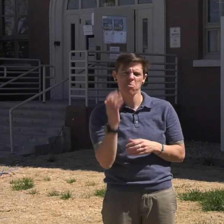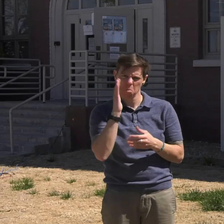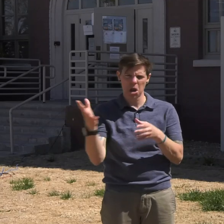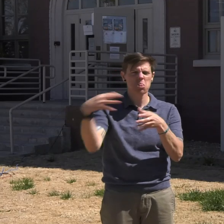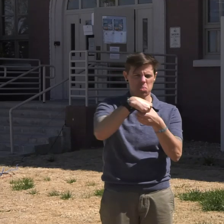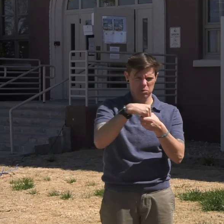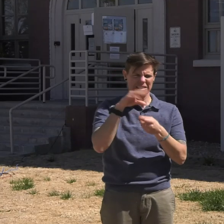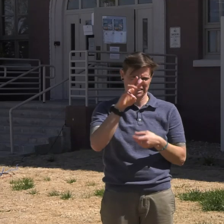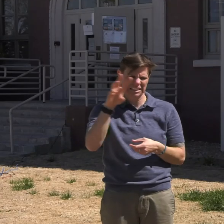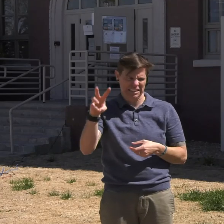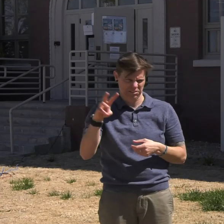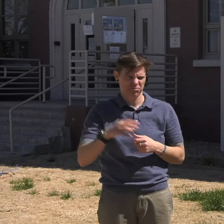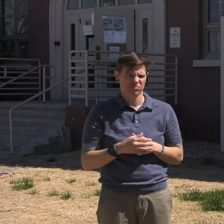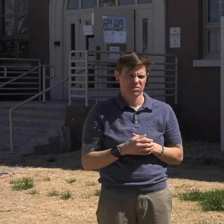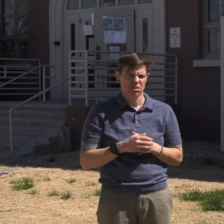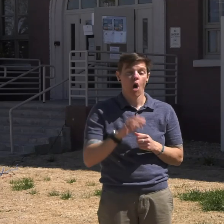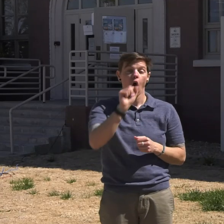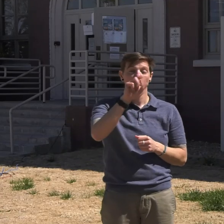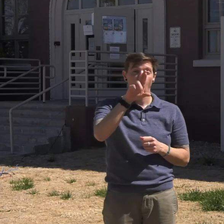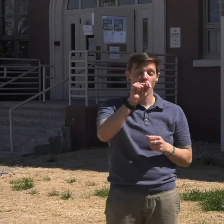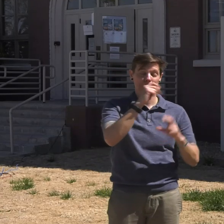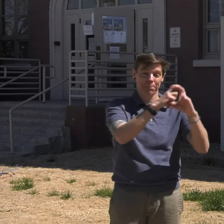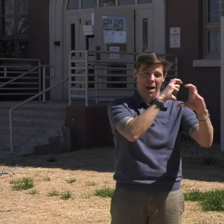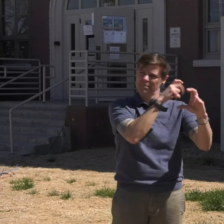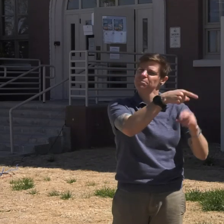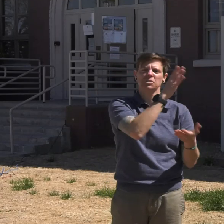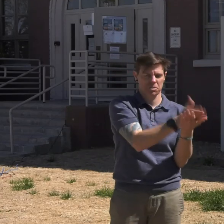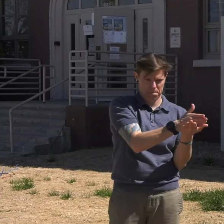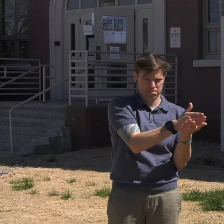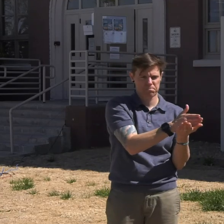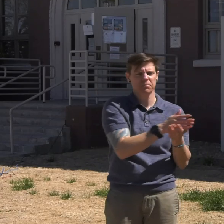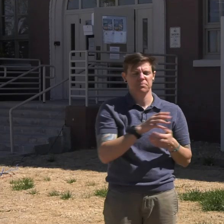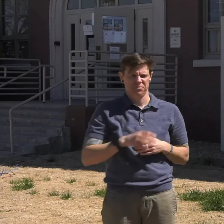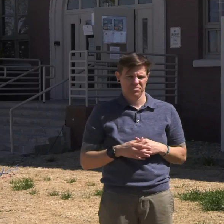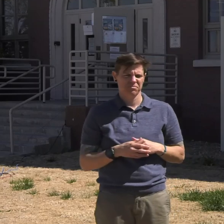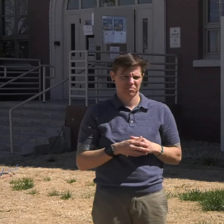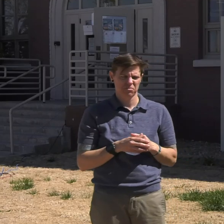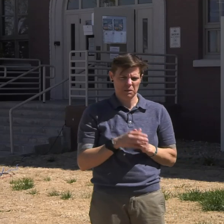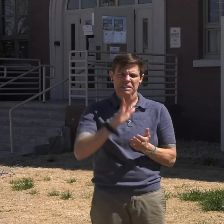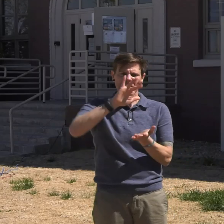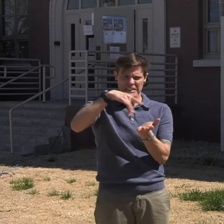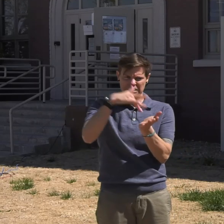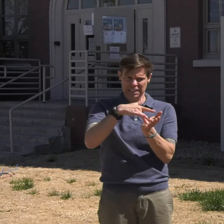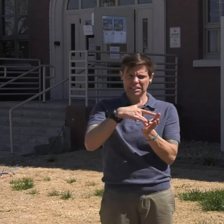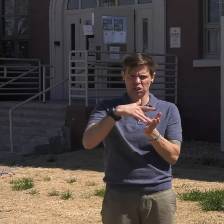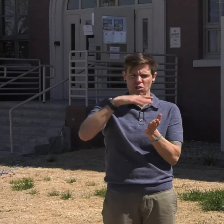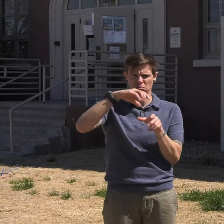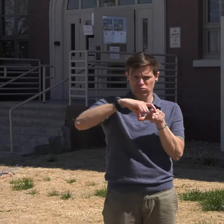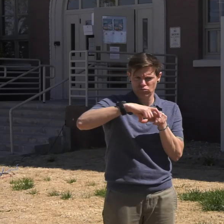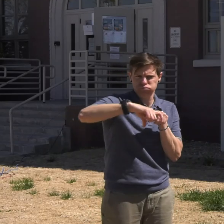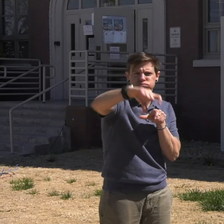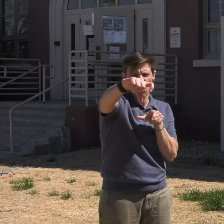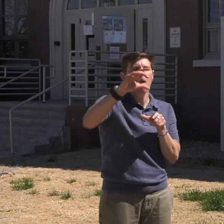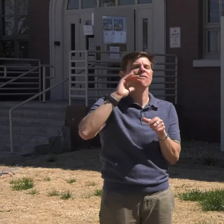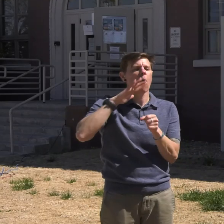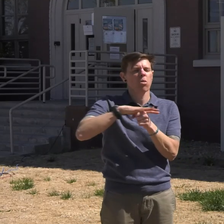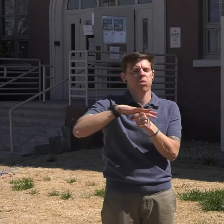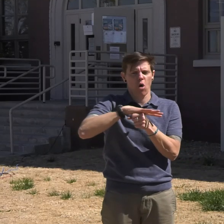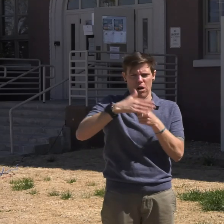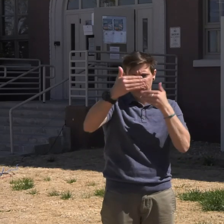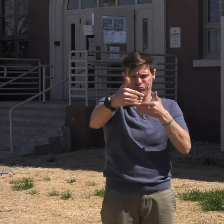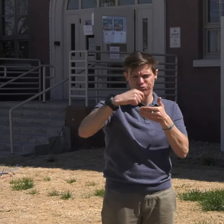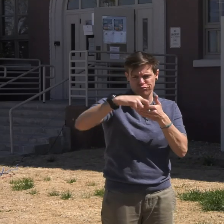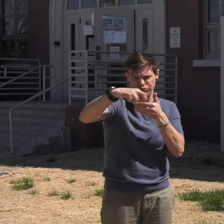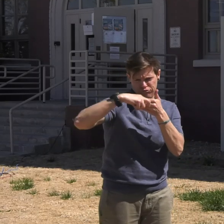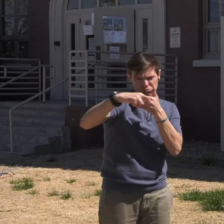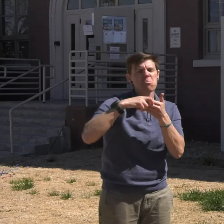to be using. So there will be service on Central, but it's going to be the local service only. Art will be ceasing to